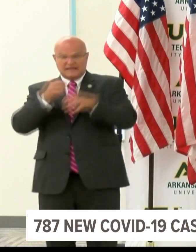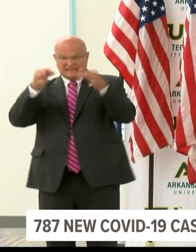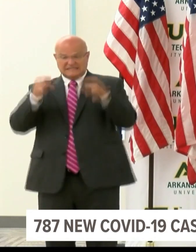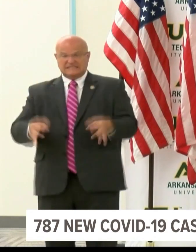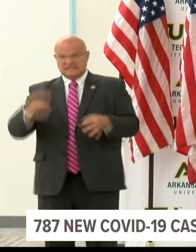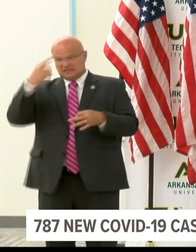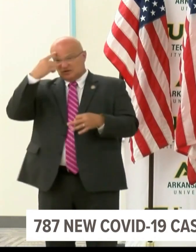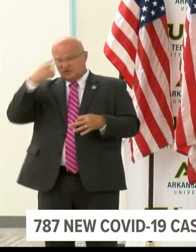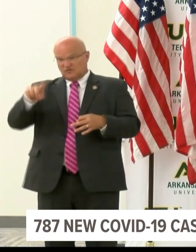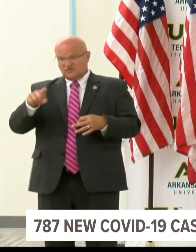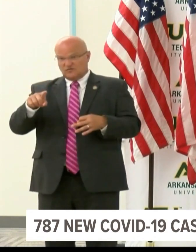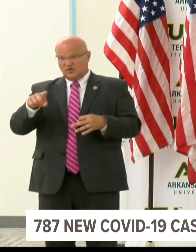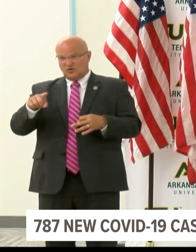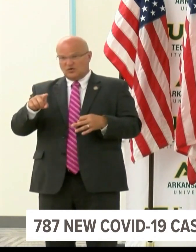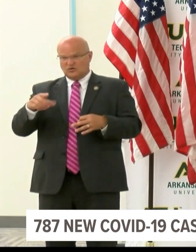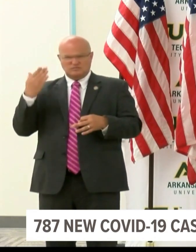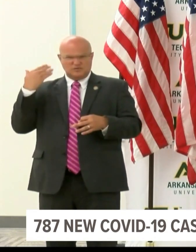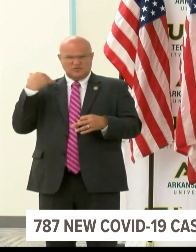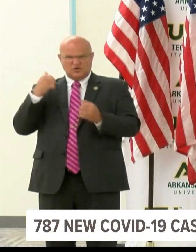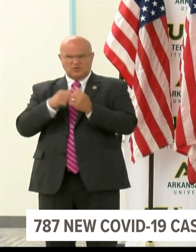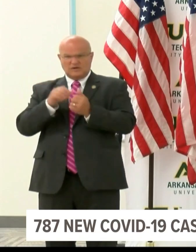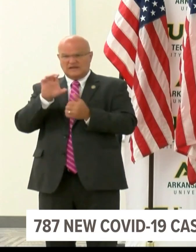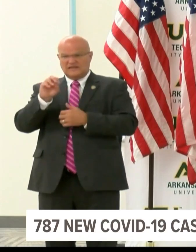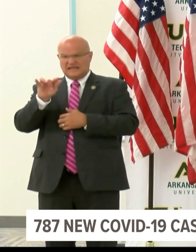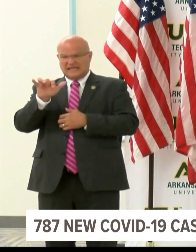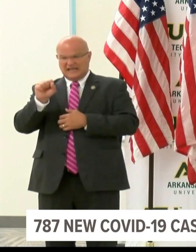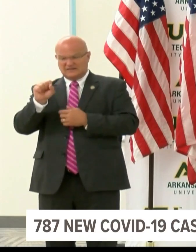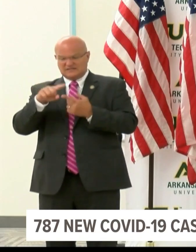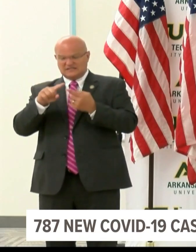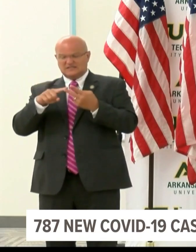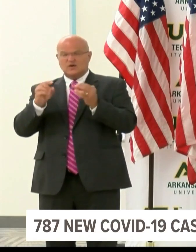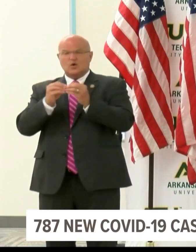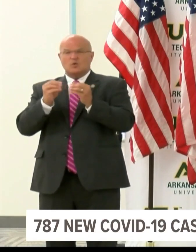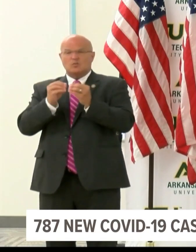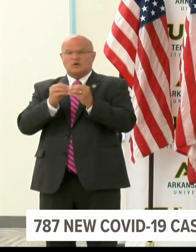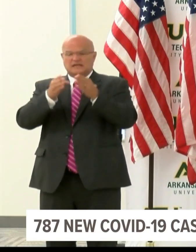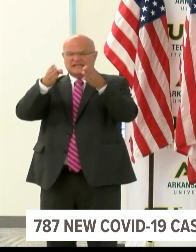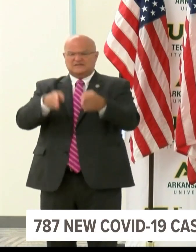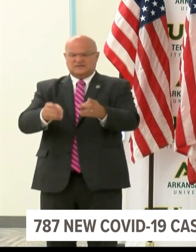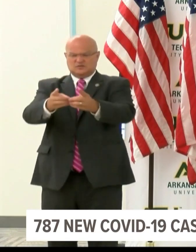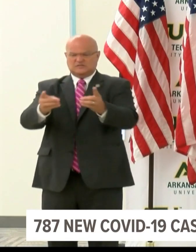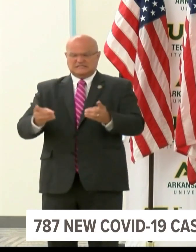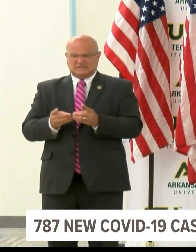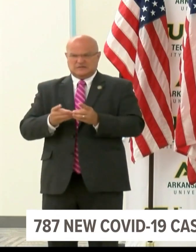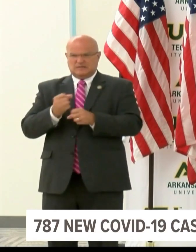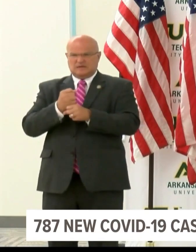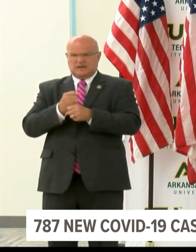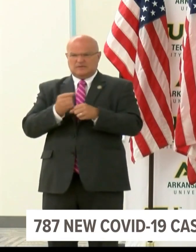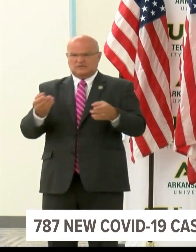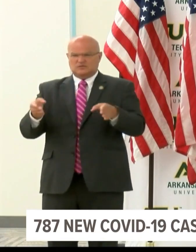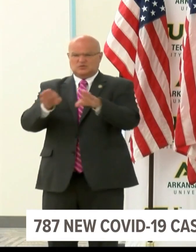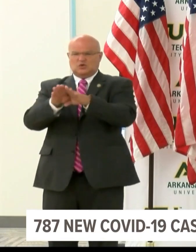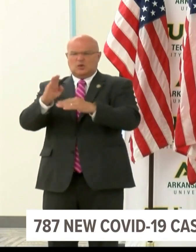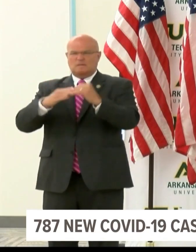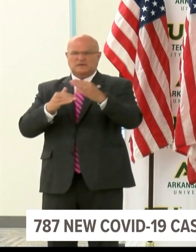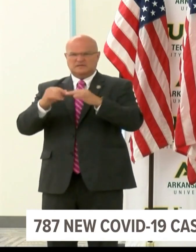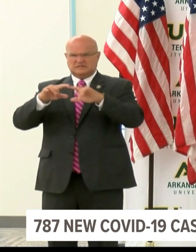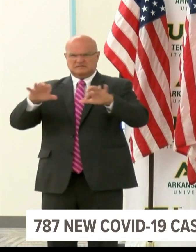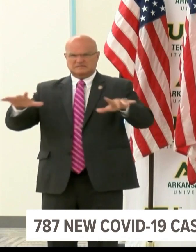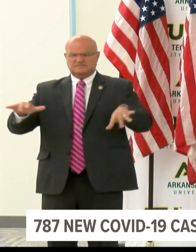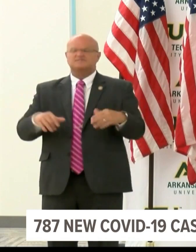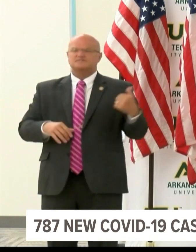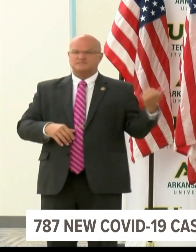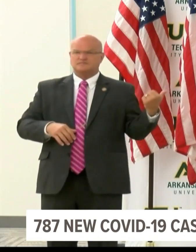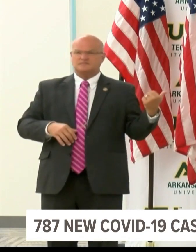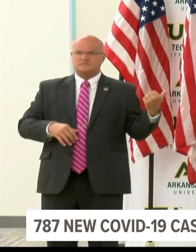call for, like we did early on with the counties, or are you going to leave that more to the individual districts to maybe just shut buildings down, et cetera, et cetera?